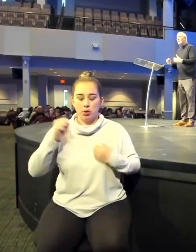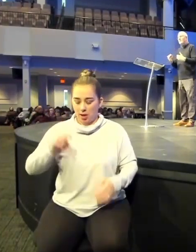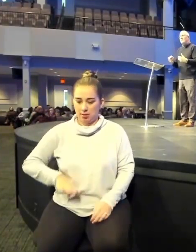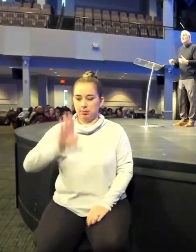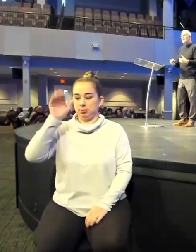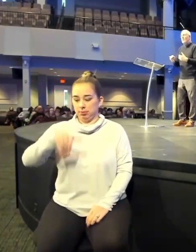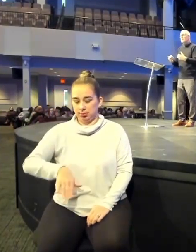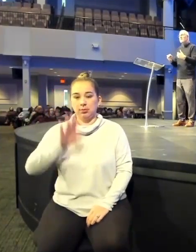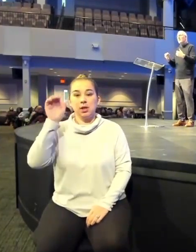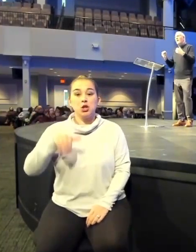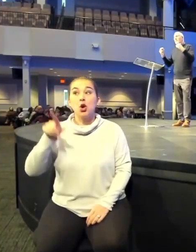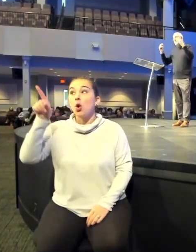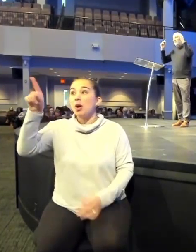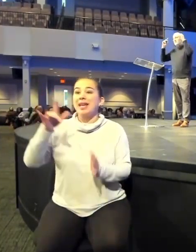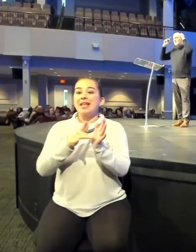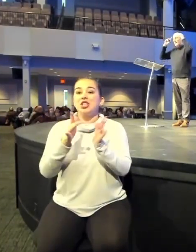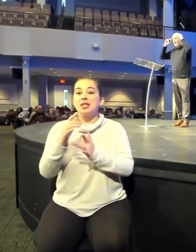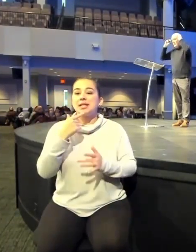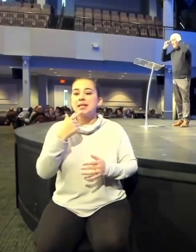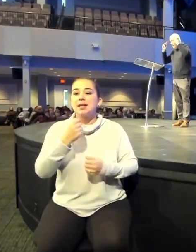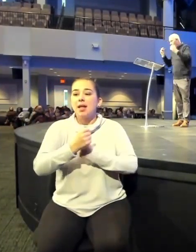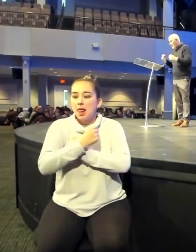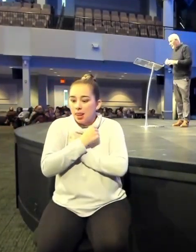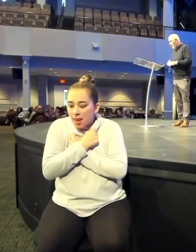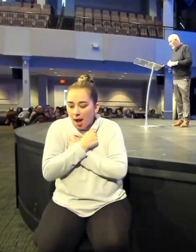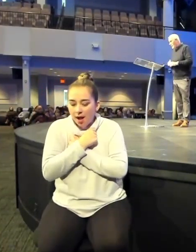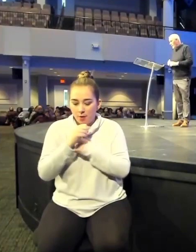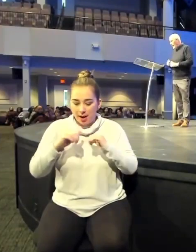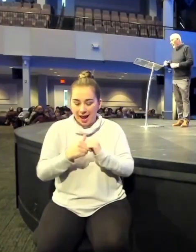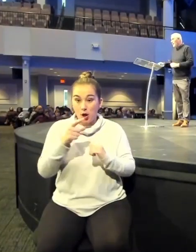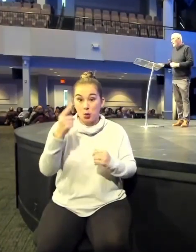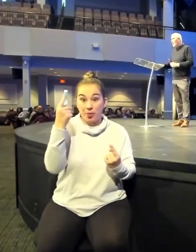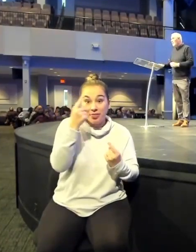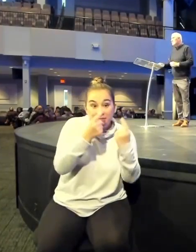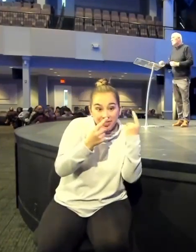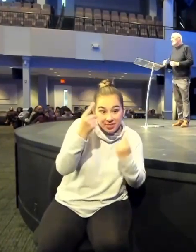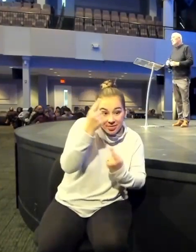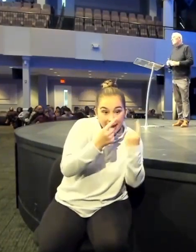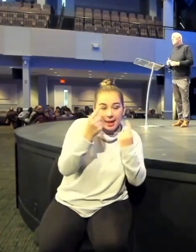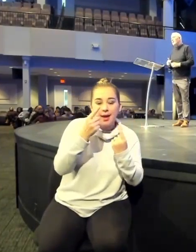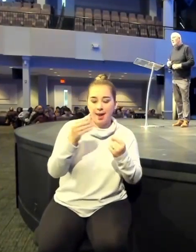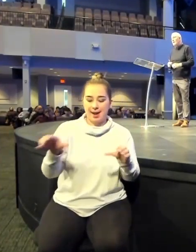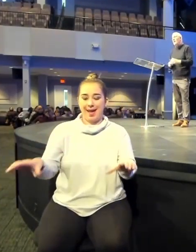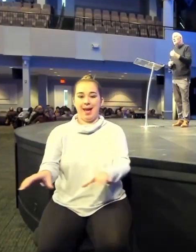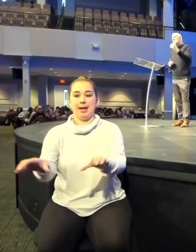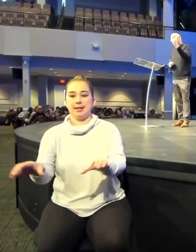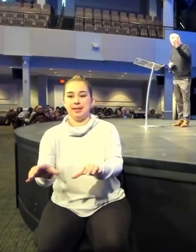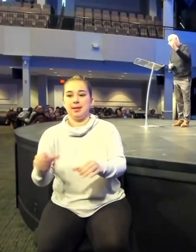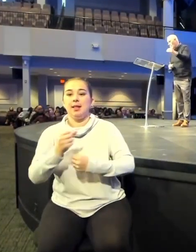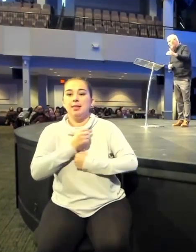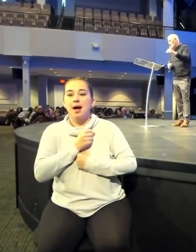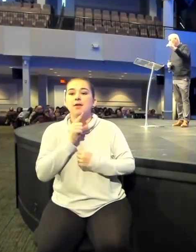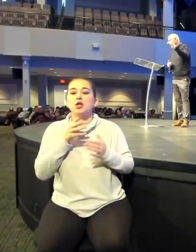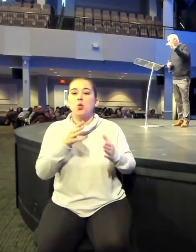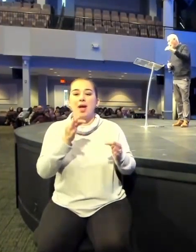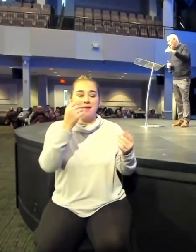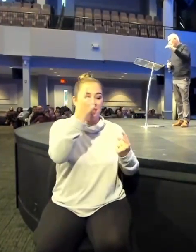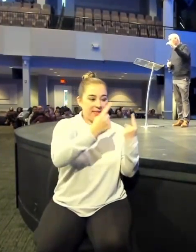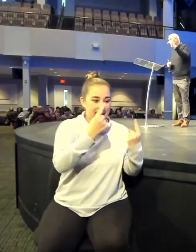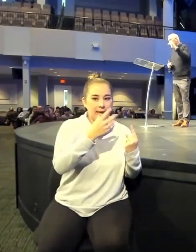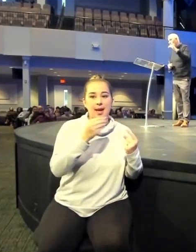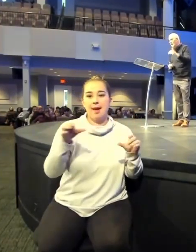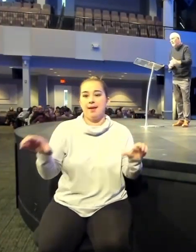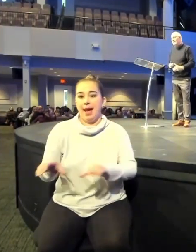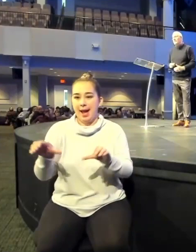what I want you to do is I want you to love on the basis of how you think and how you act. Love is a way of thinking. It's a way of acting